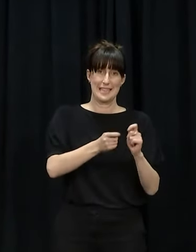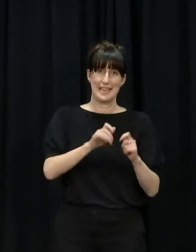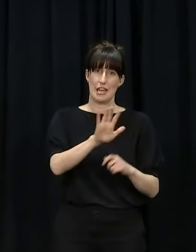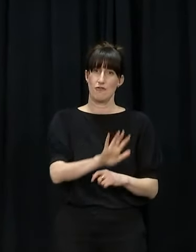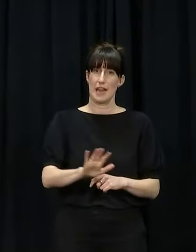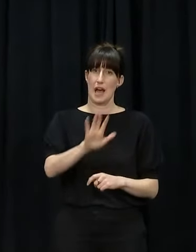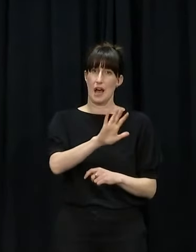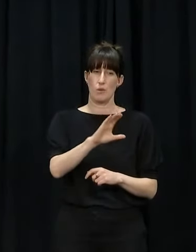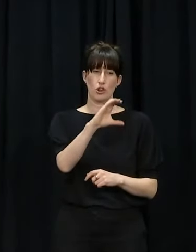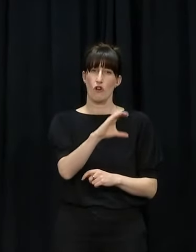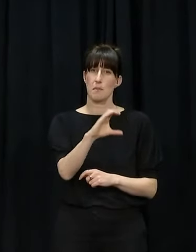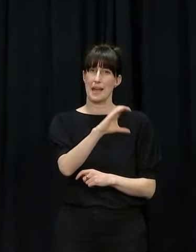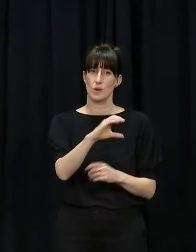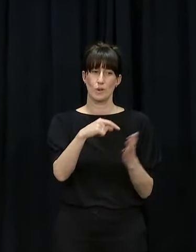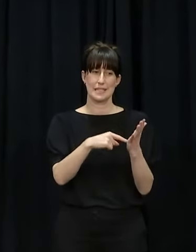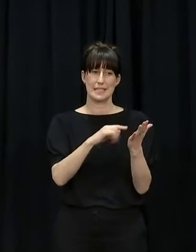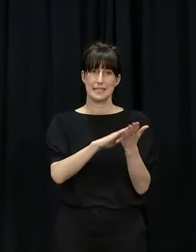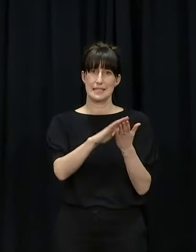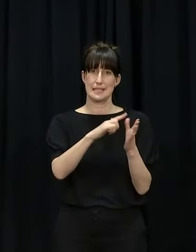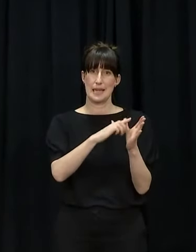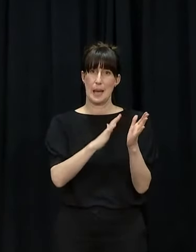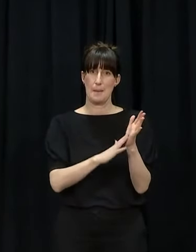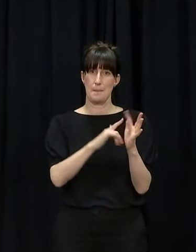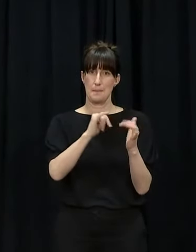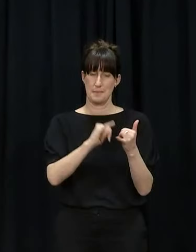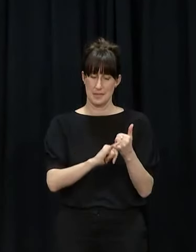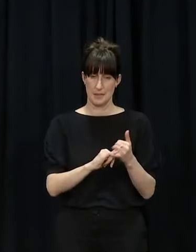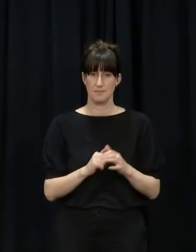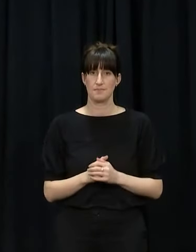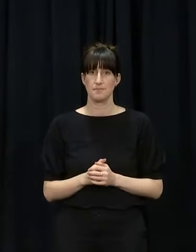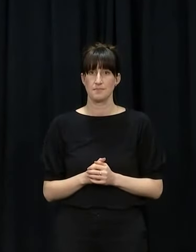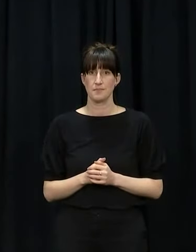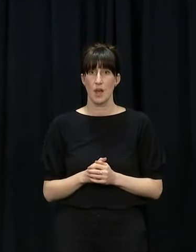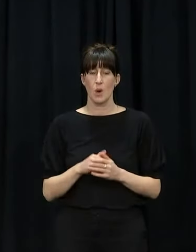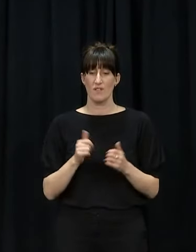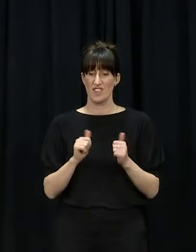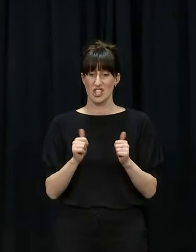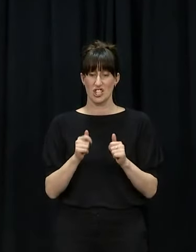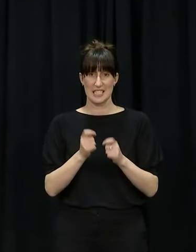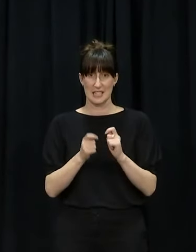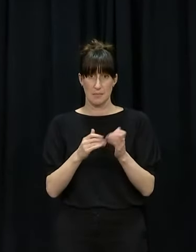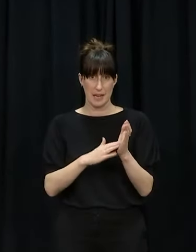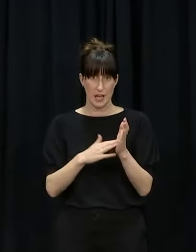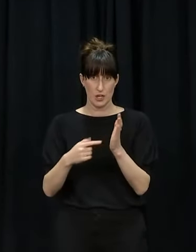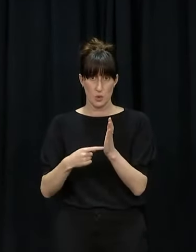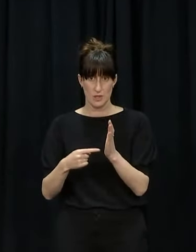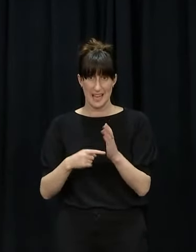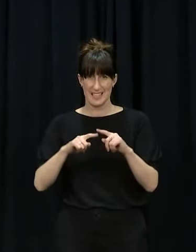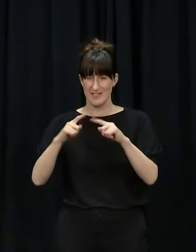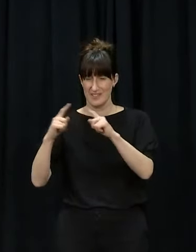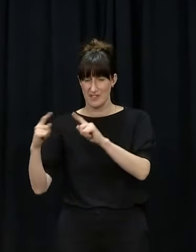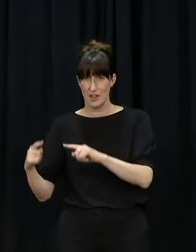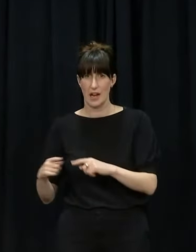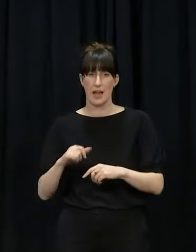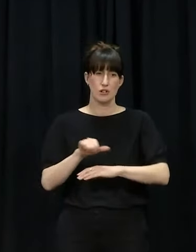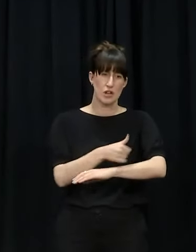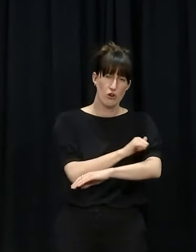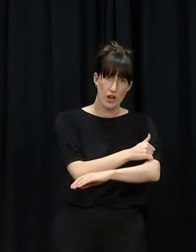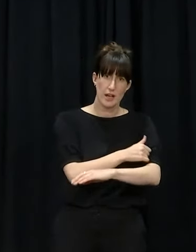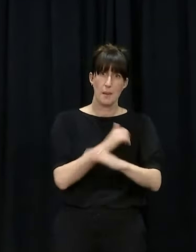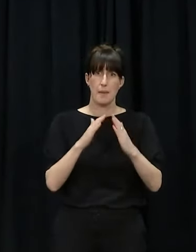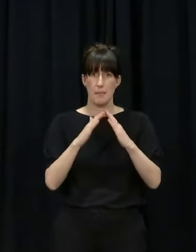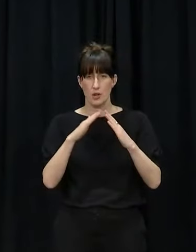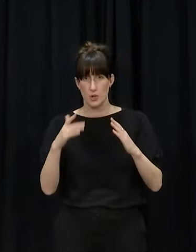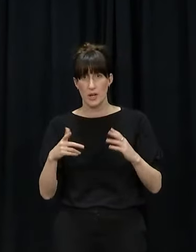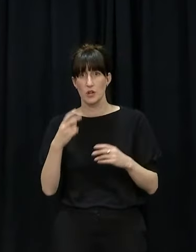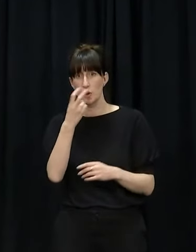Thames. Other sampling undertaken on Monday and Tuesday at Mount Maunganui, Tauranga, Hamilton, Rotorua, Gisborne, Taupo,